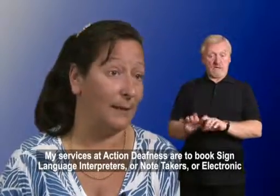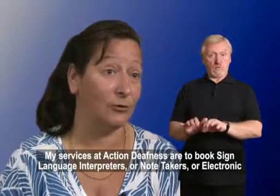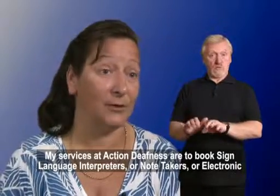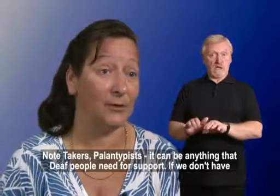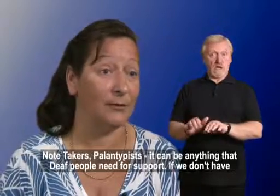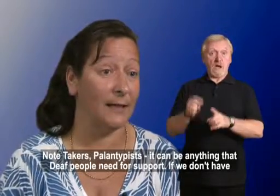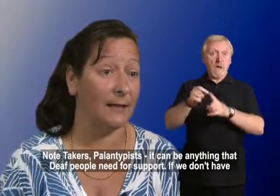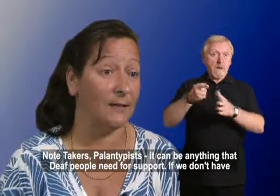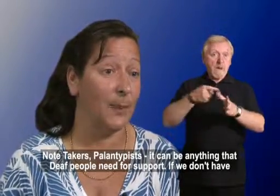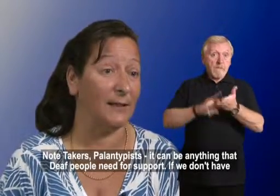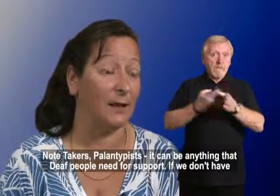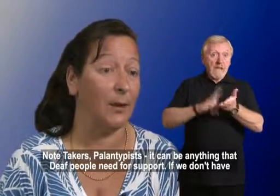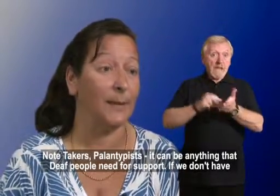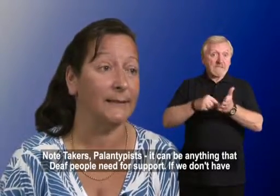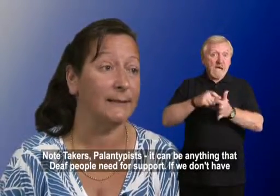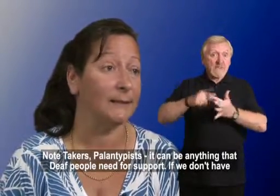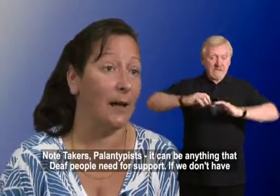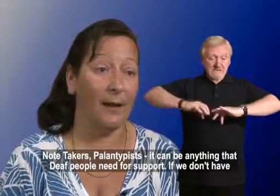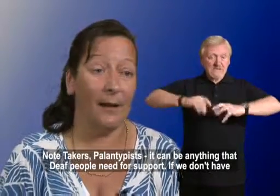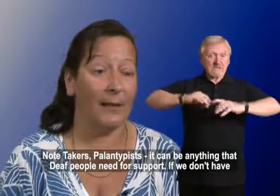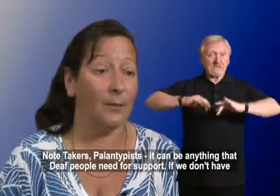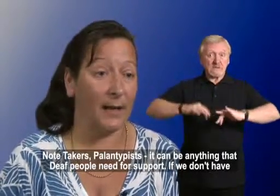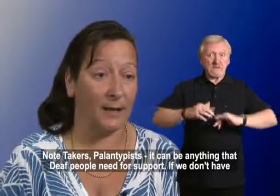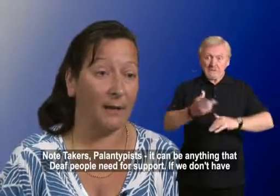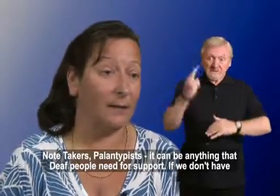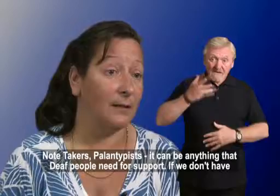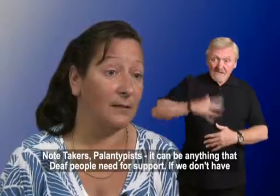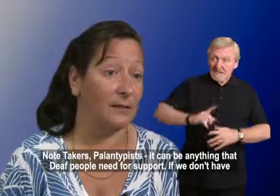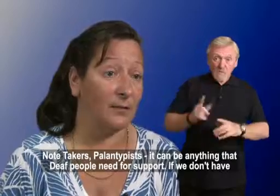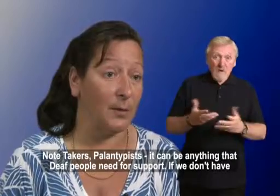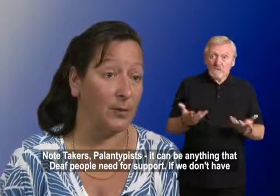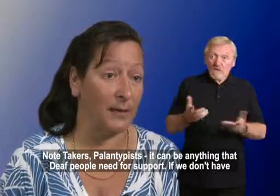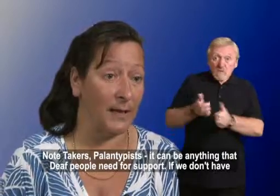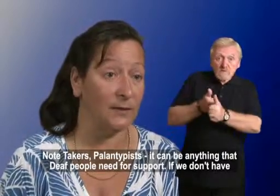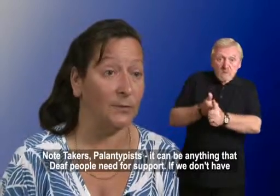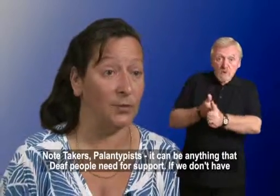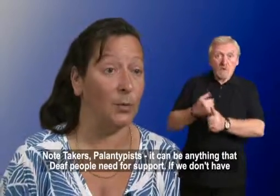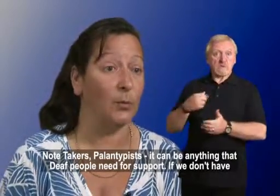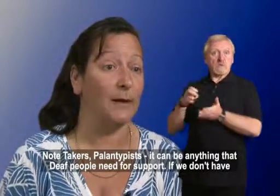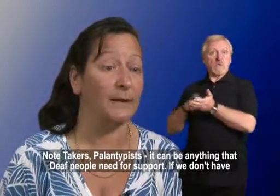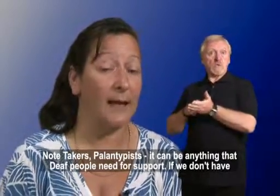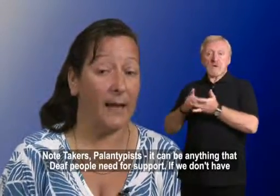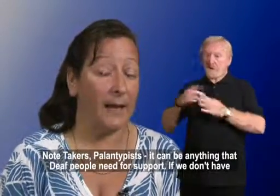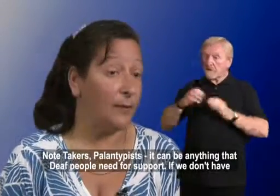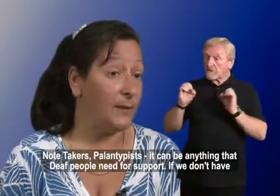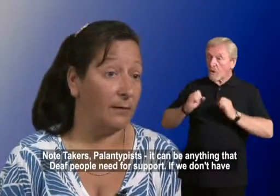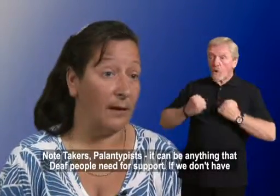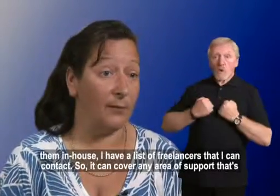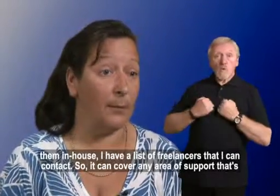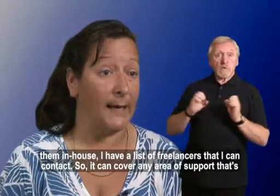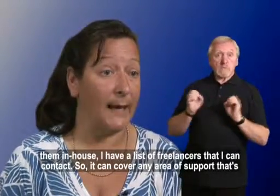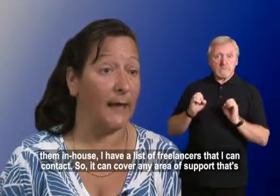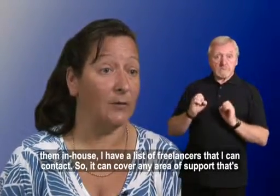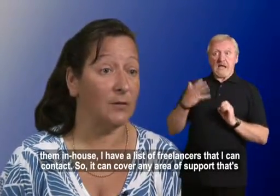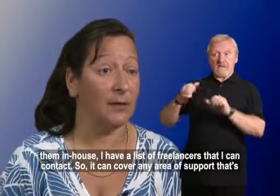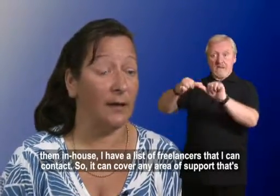or electronic note takers, palantypists. It can be anything that deaf people need for support-wise. If we don't have